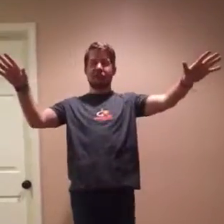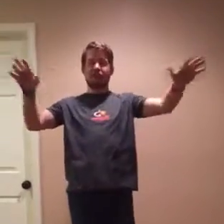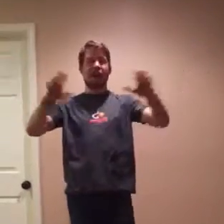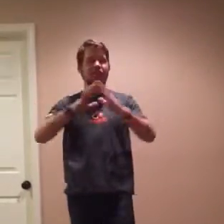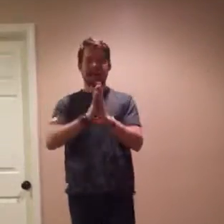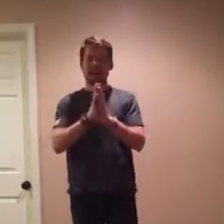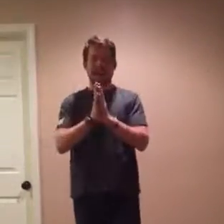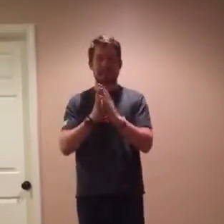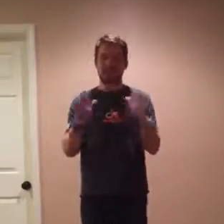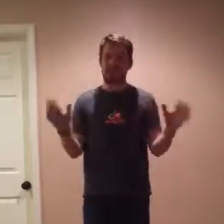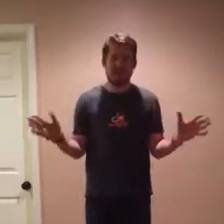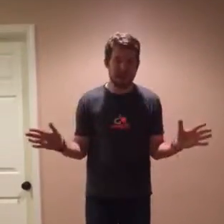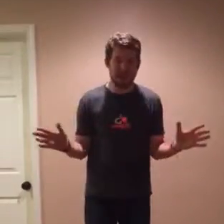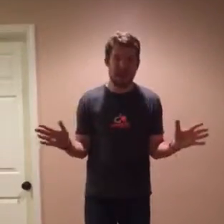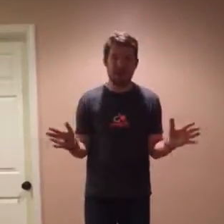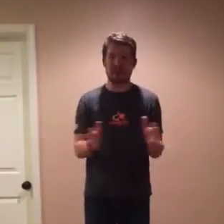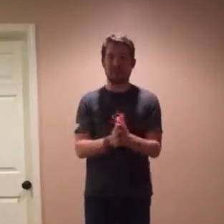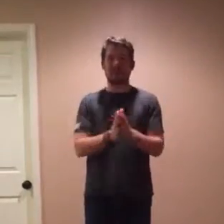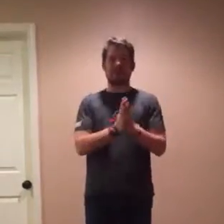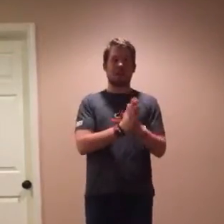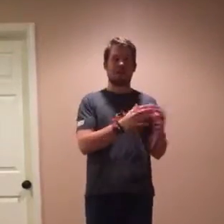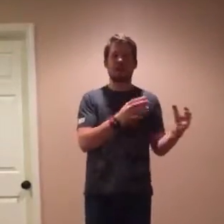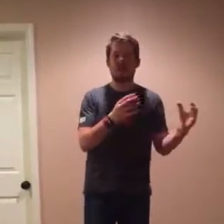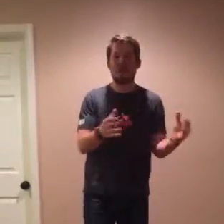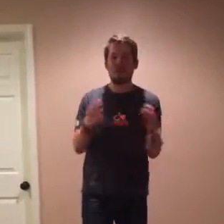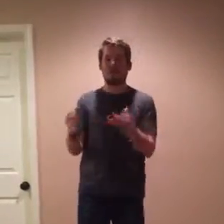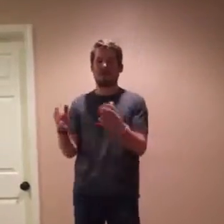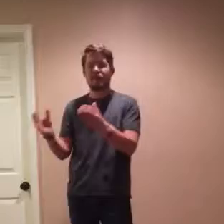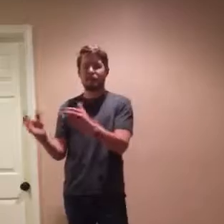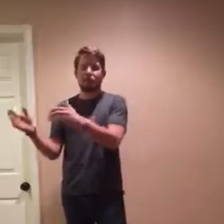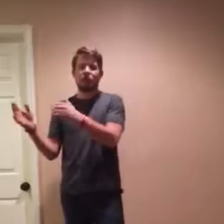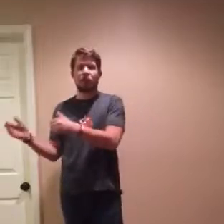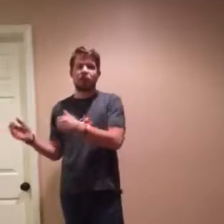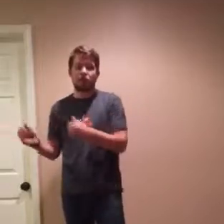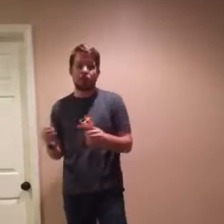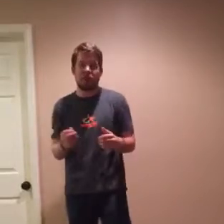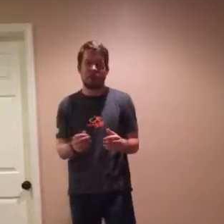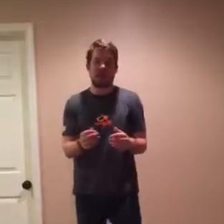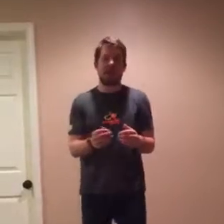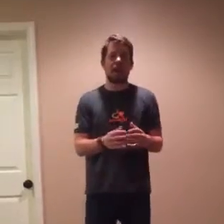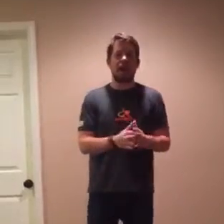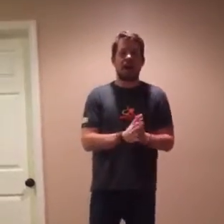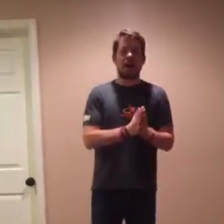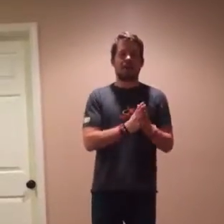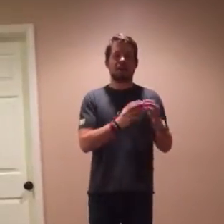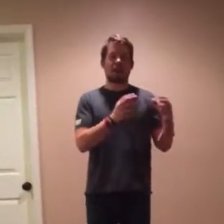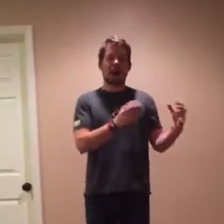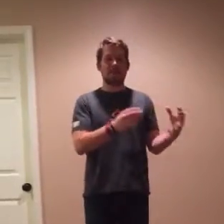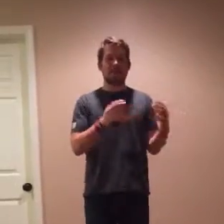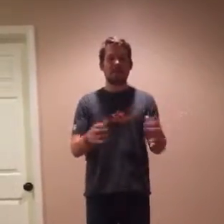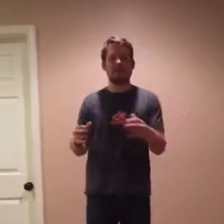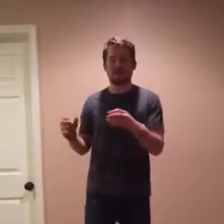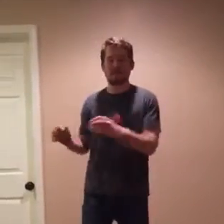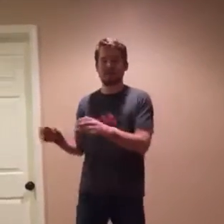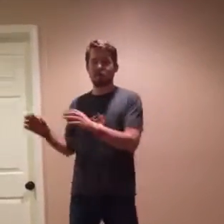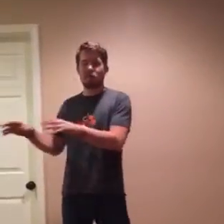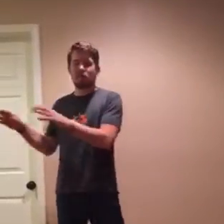guests. I've seen that so many times. I think we can all agree no one wants to be somewhere they don't feel belong. So I believe through the student